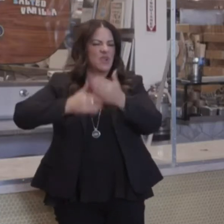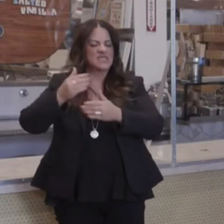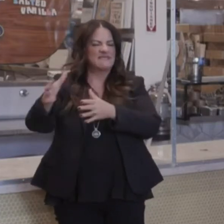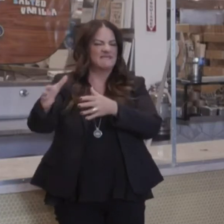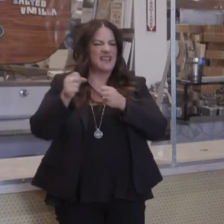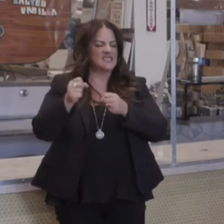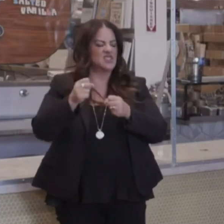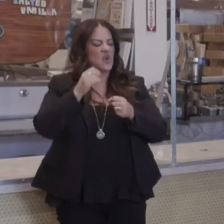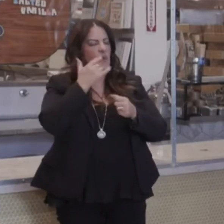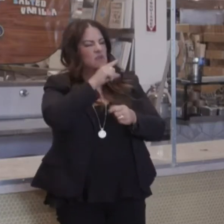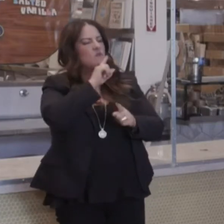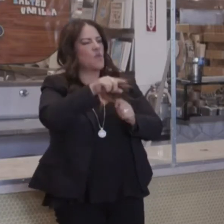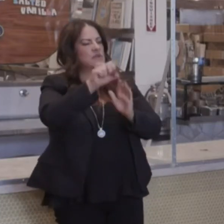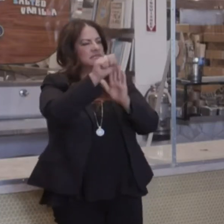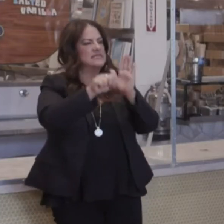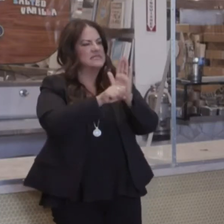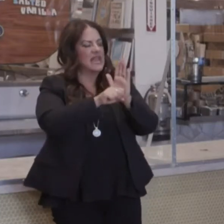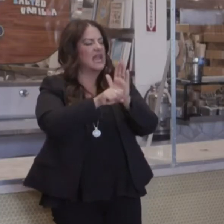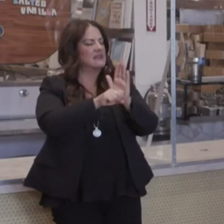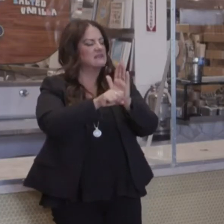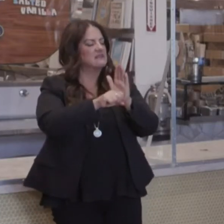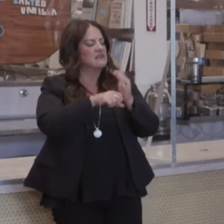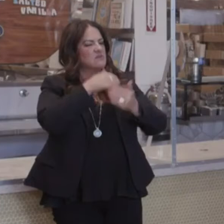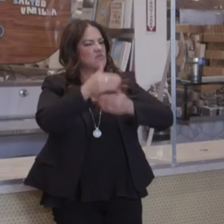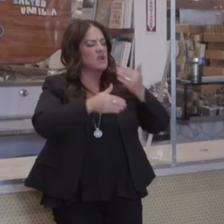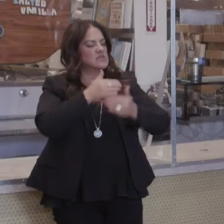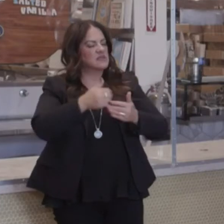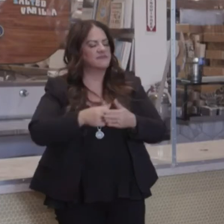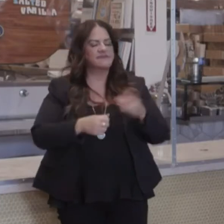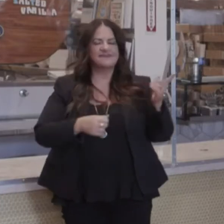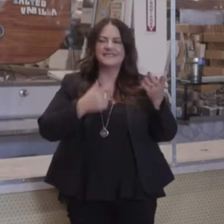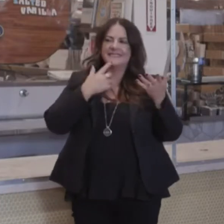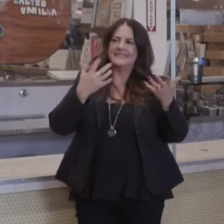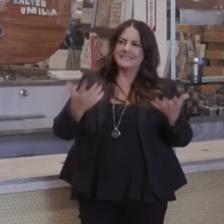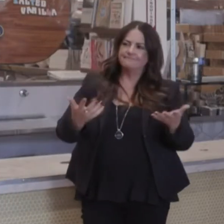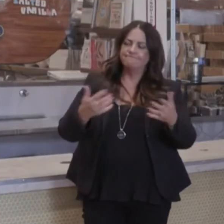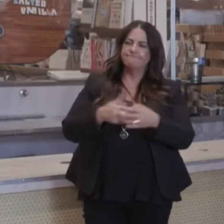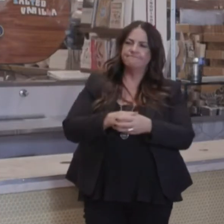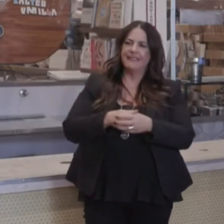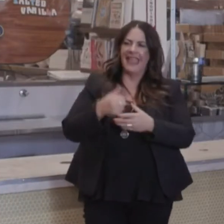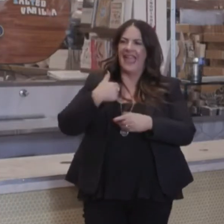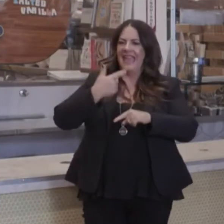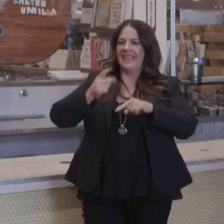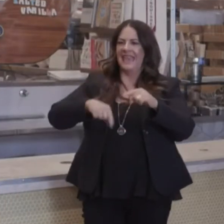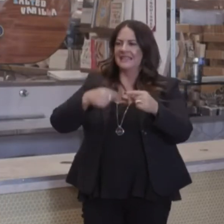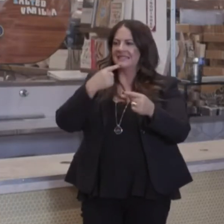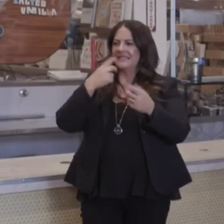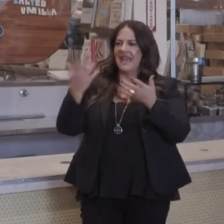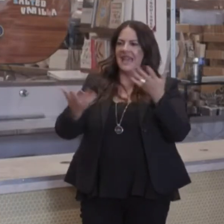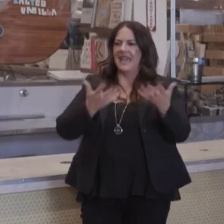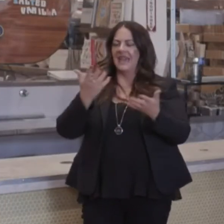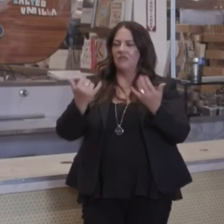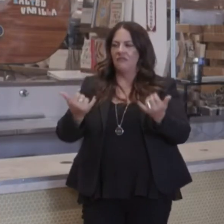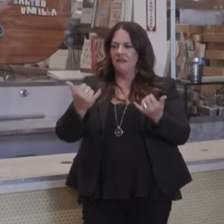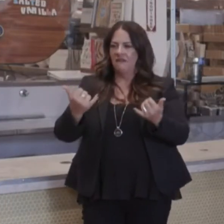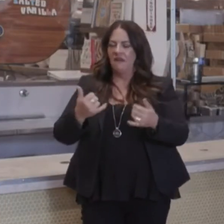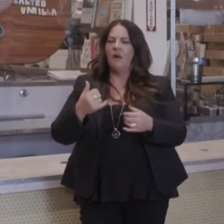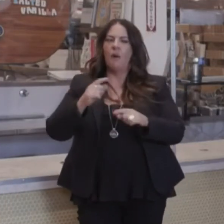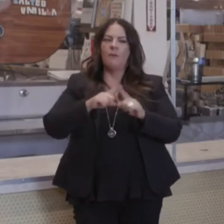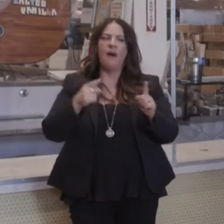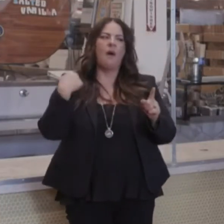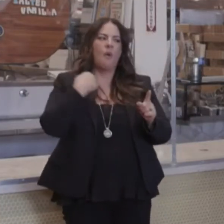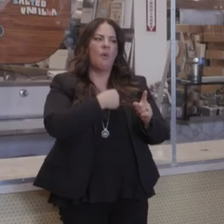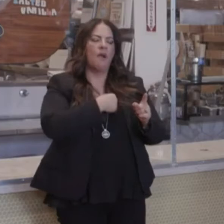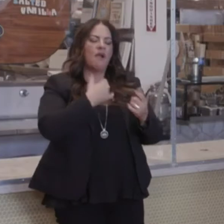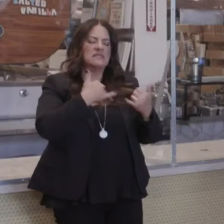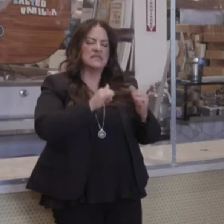any details in the weeds right now. I'm not saying we're the 1 or 2 yard line, but we're certainly in the red